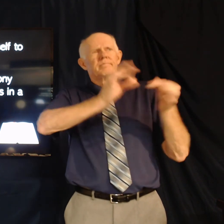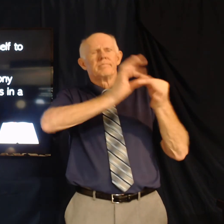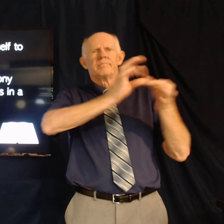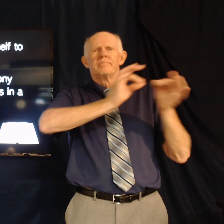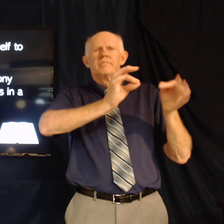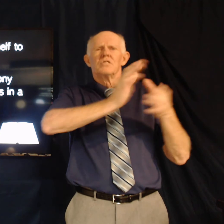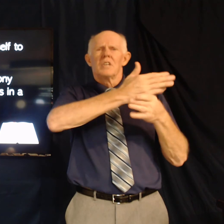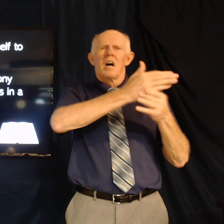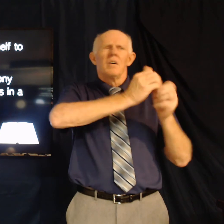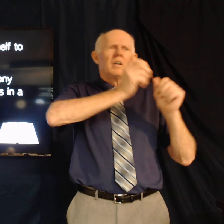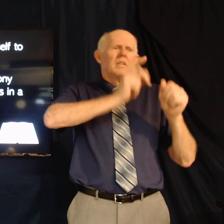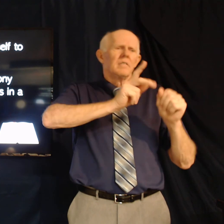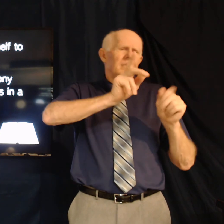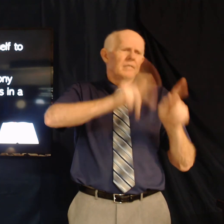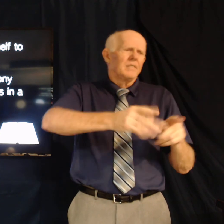He knows every person.